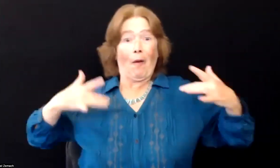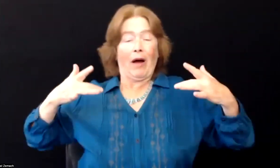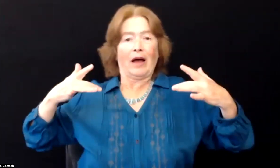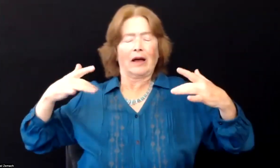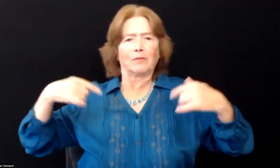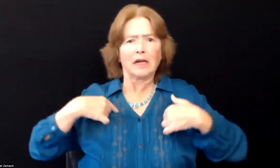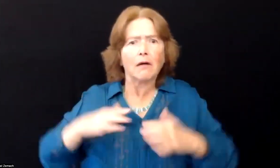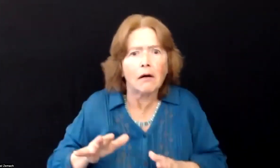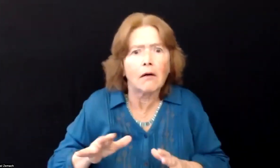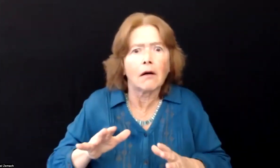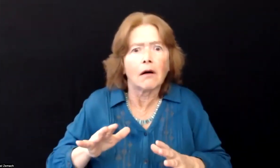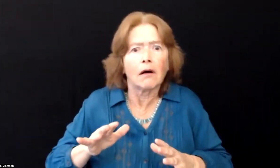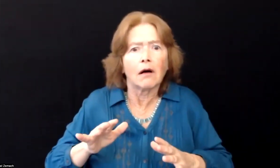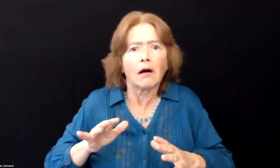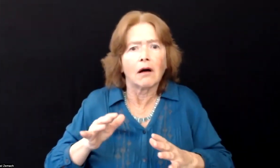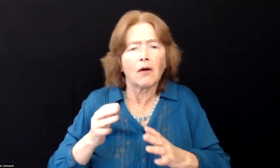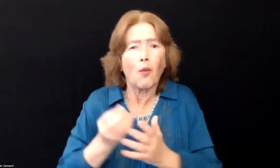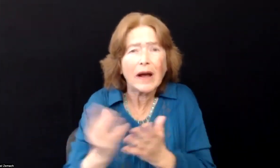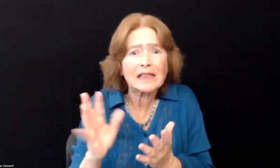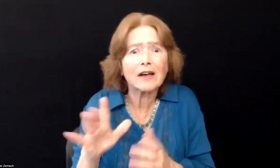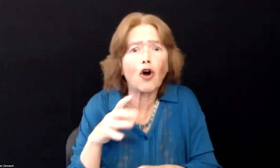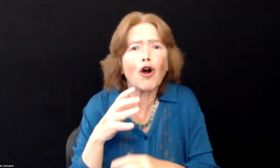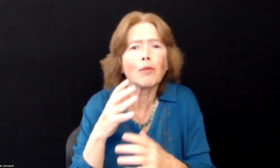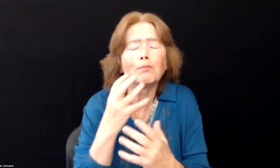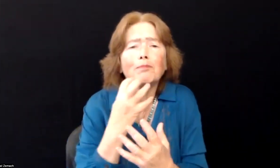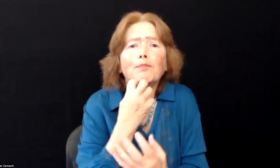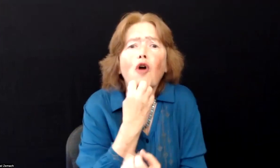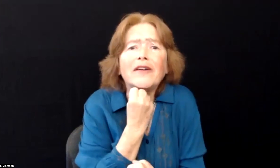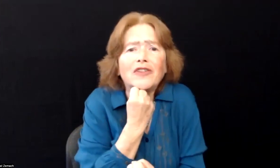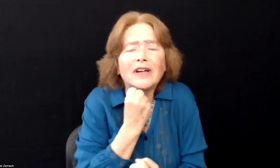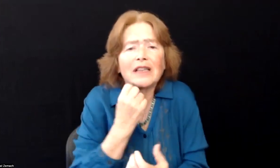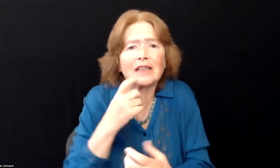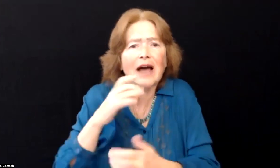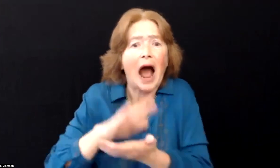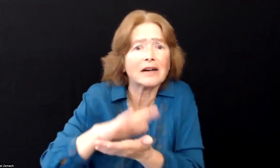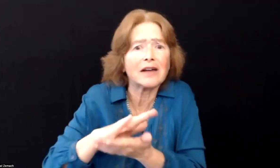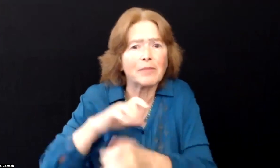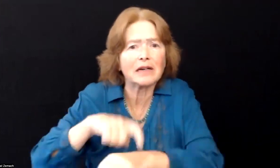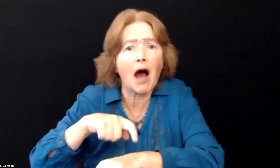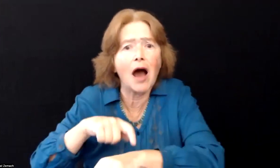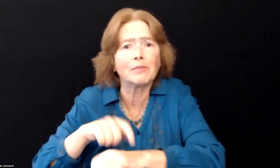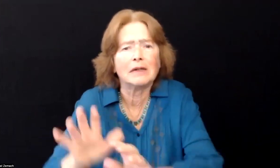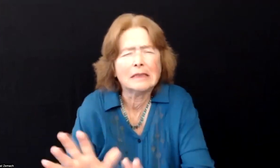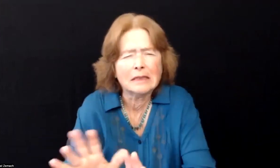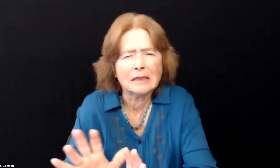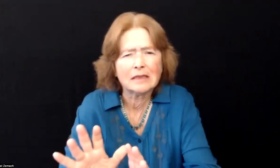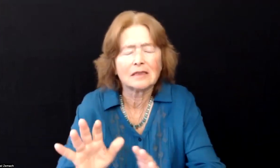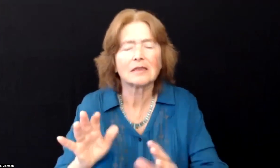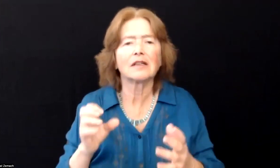superseded everything else. And the teachers were super excited about that. And they were wasting her precious time